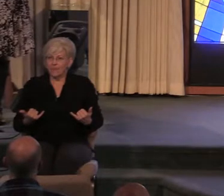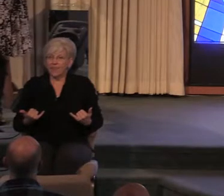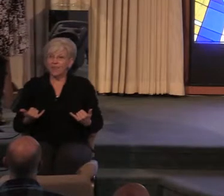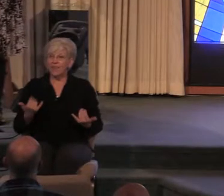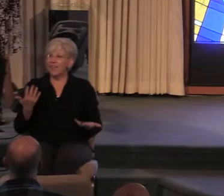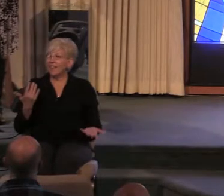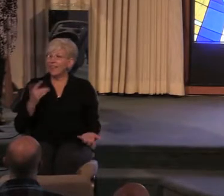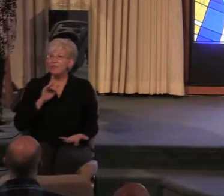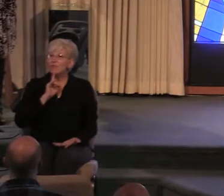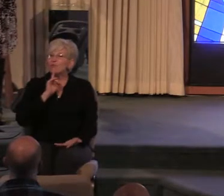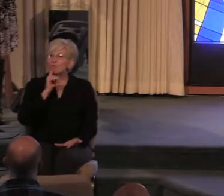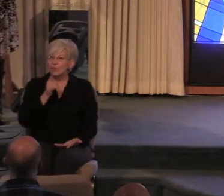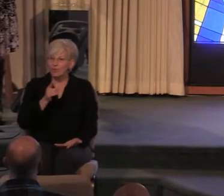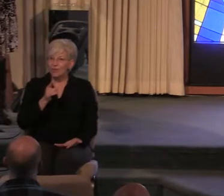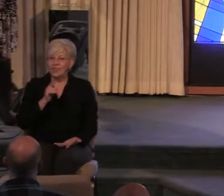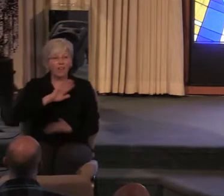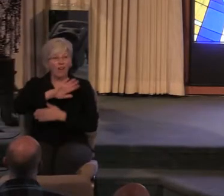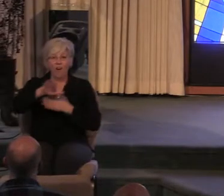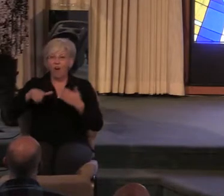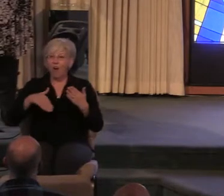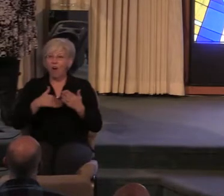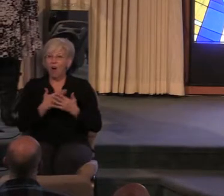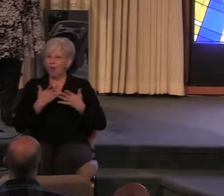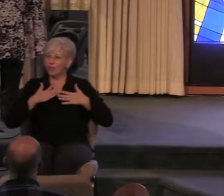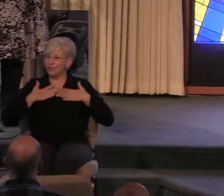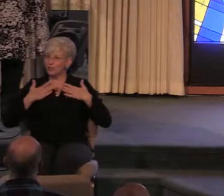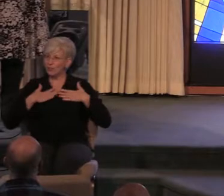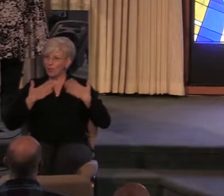all the joy our heart has ever longed for,